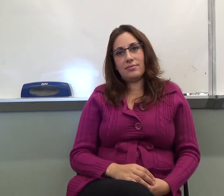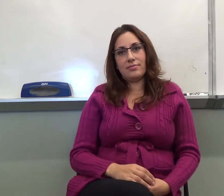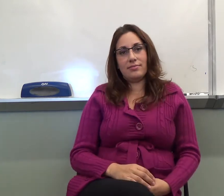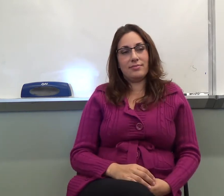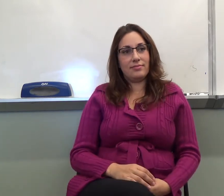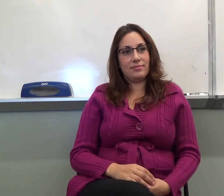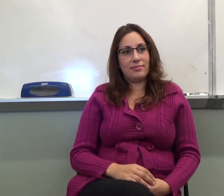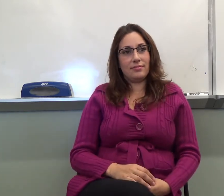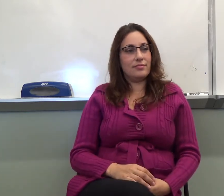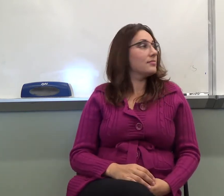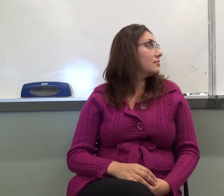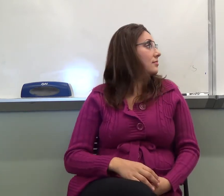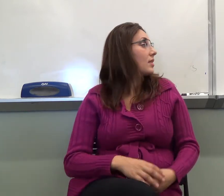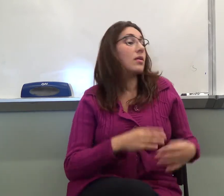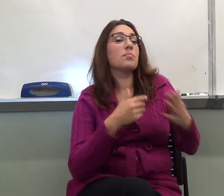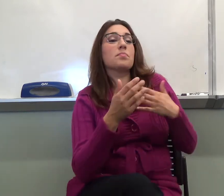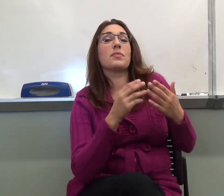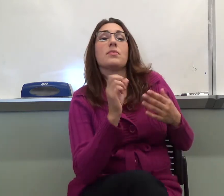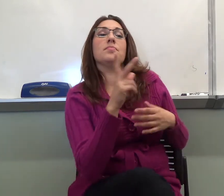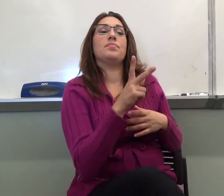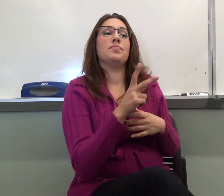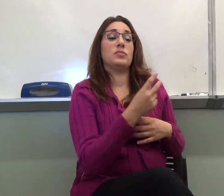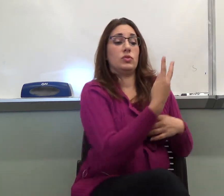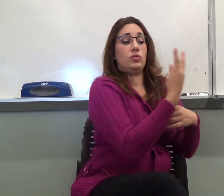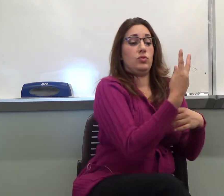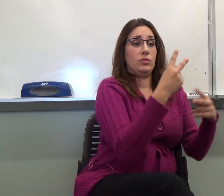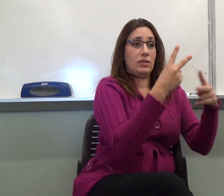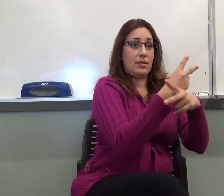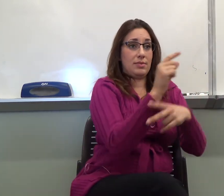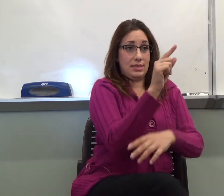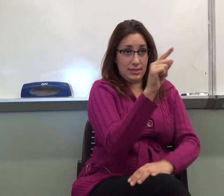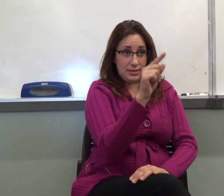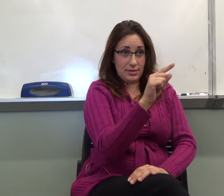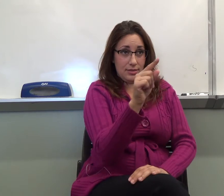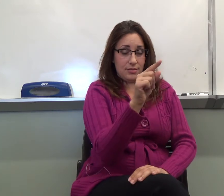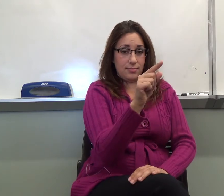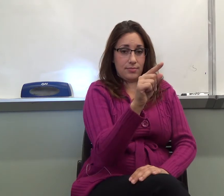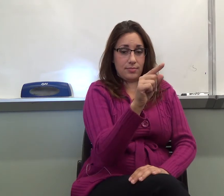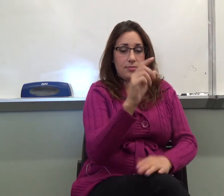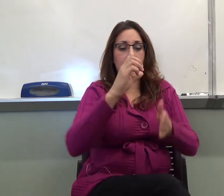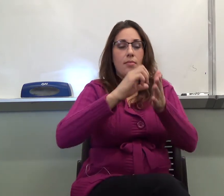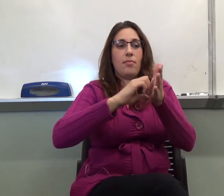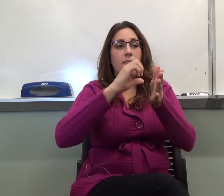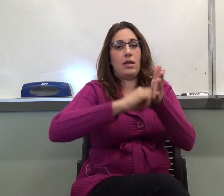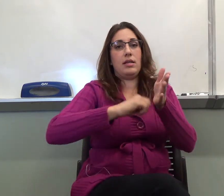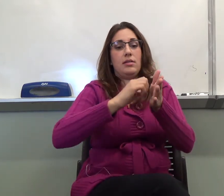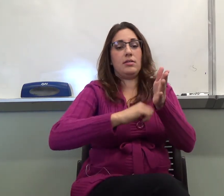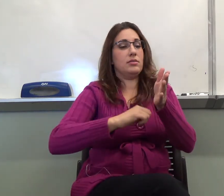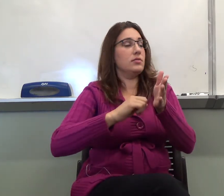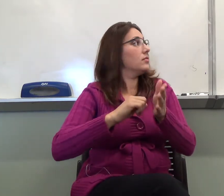All right. 2 times z minus 9.2 equals